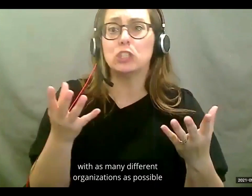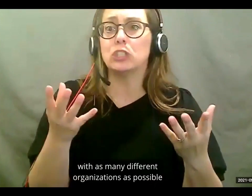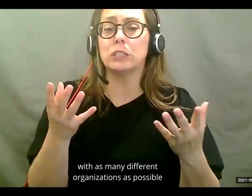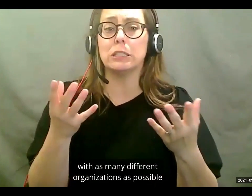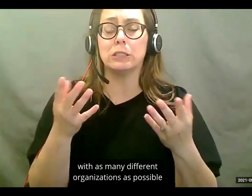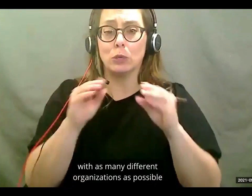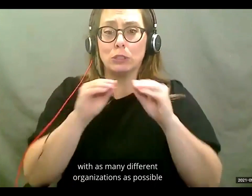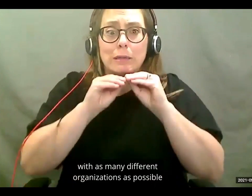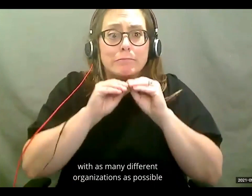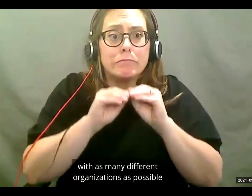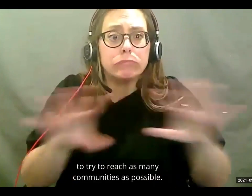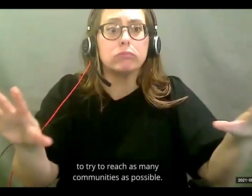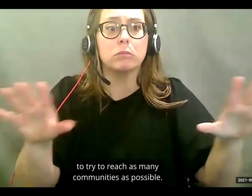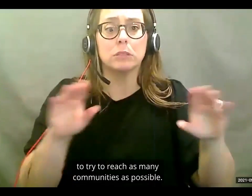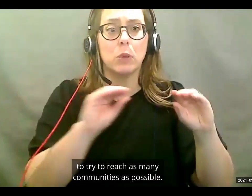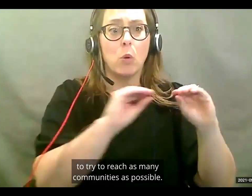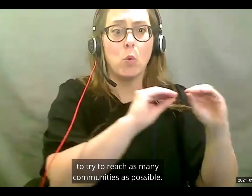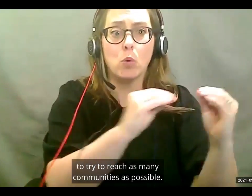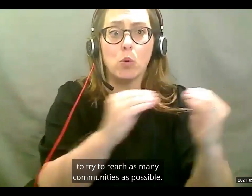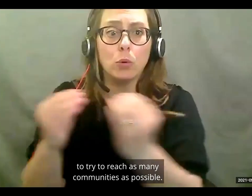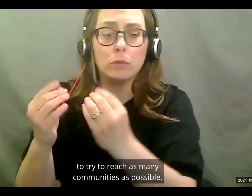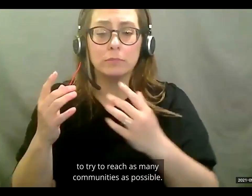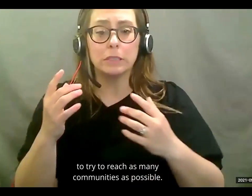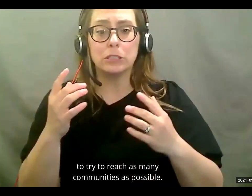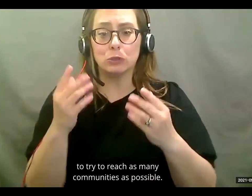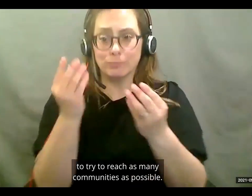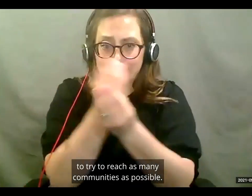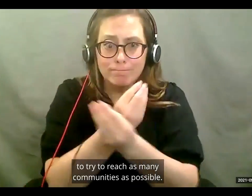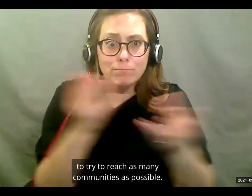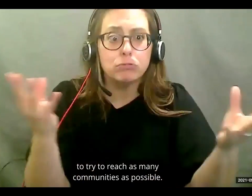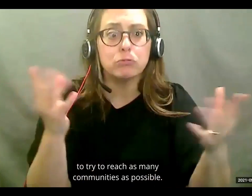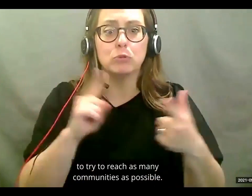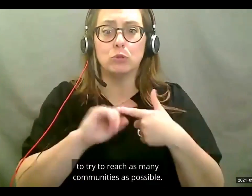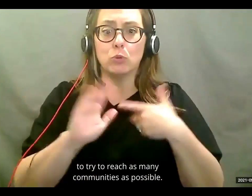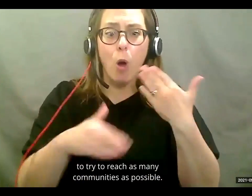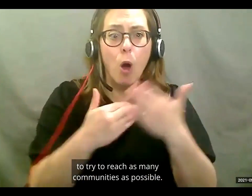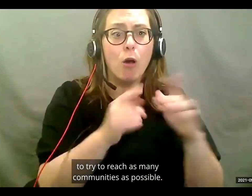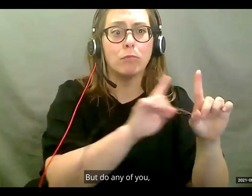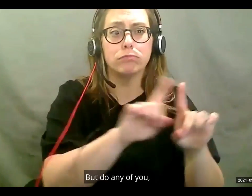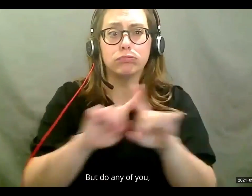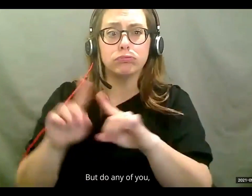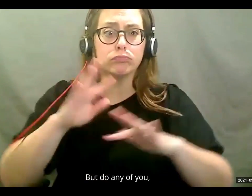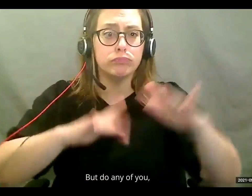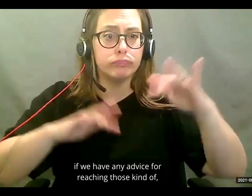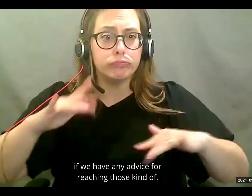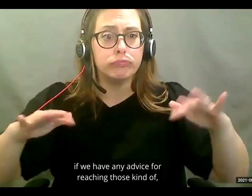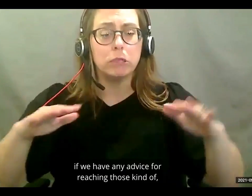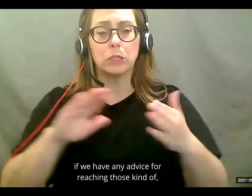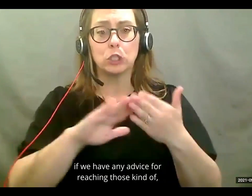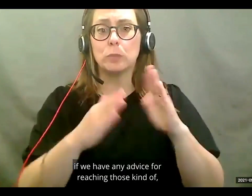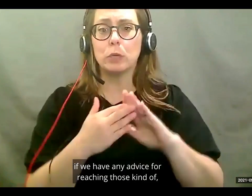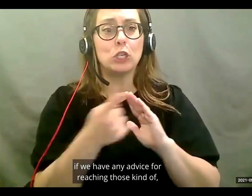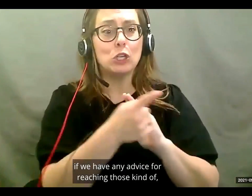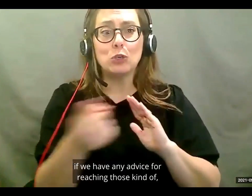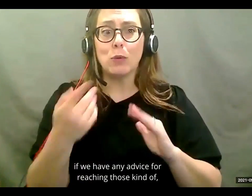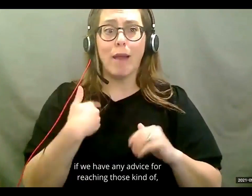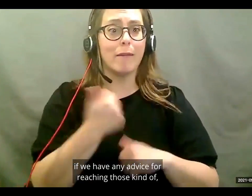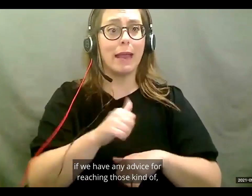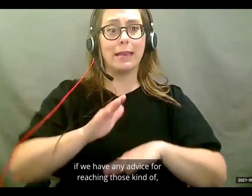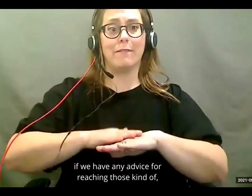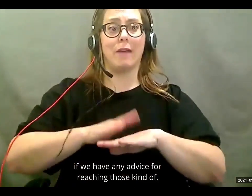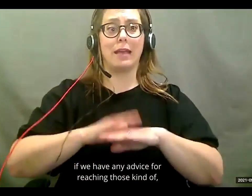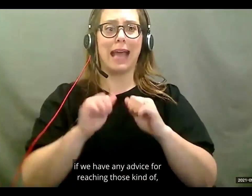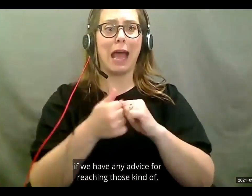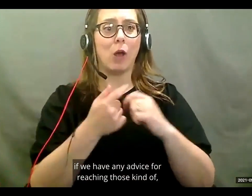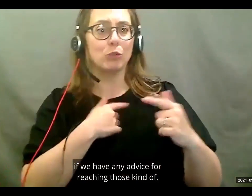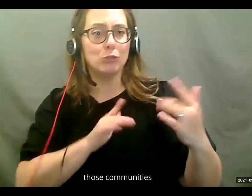art organizations as possible to try to reach as many communities as possible. But do any of you three have any advice for reaching those